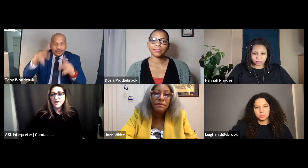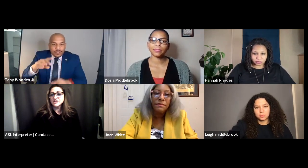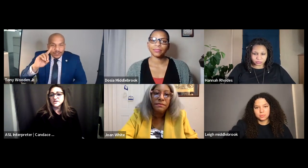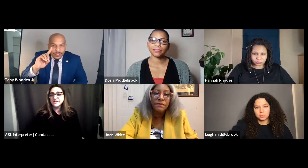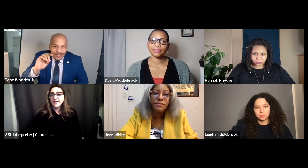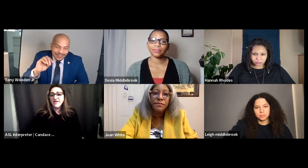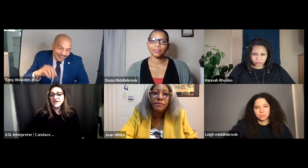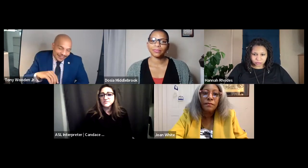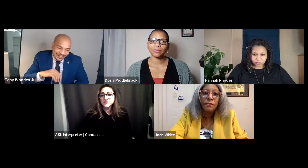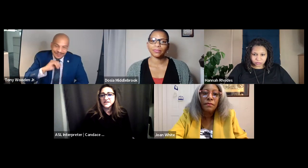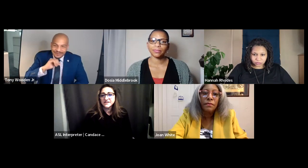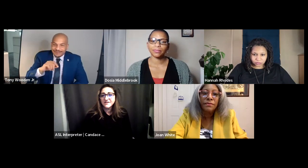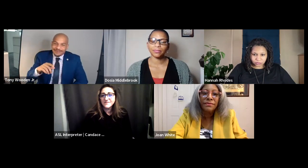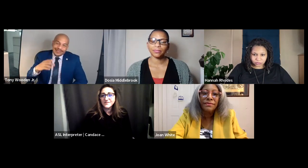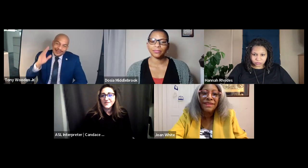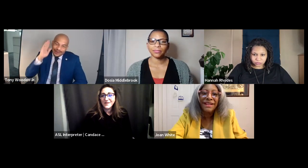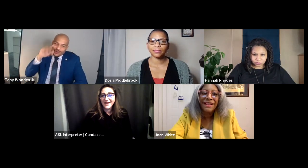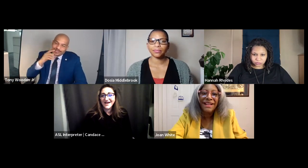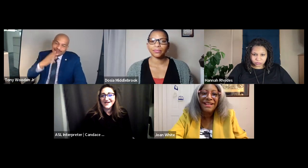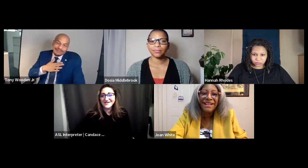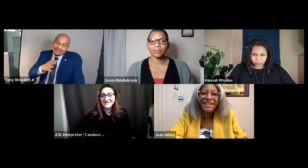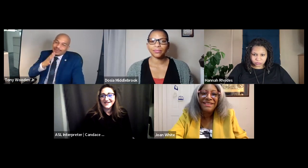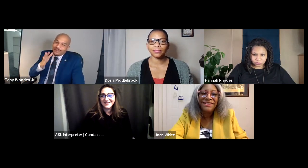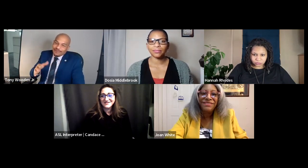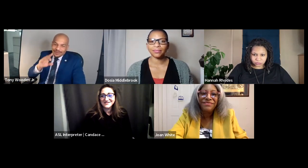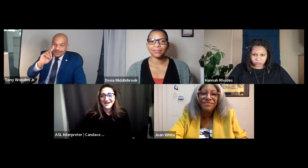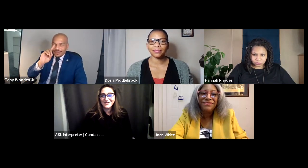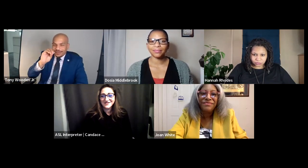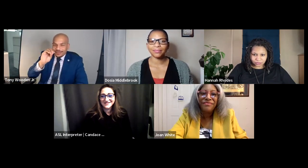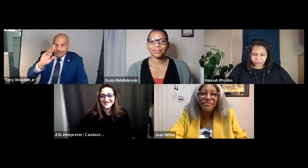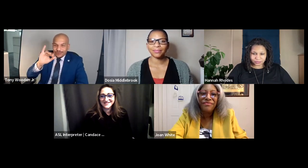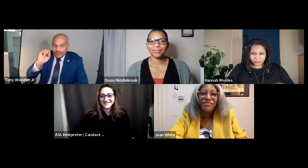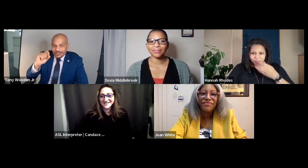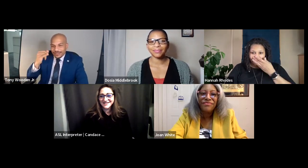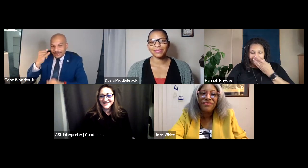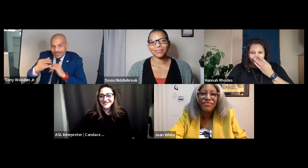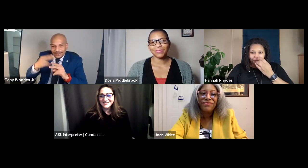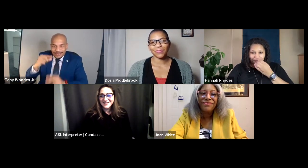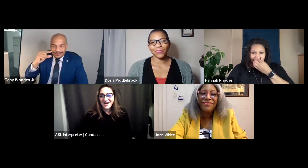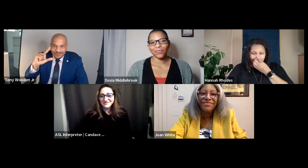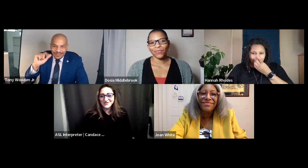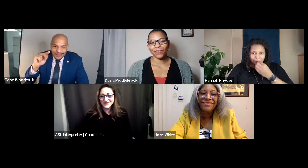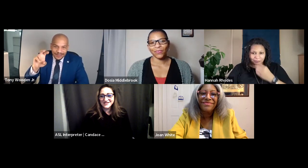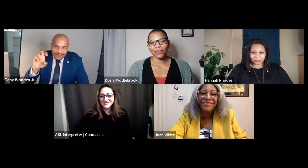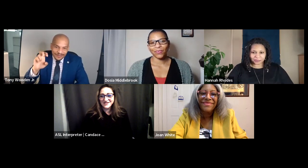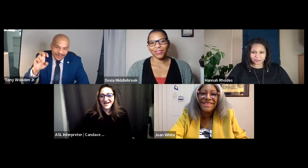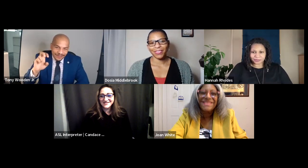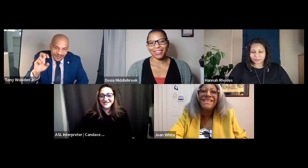Okay, Tony's saying, and the next person, because I know who this is. This is Doris, the last